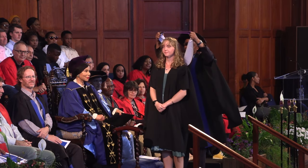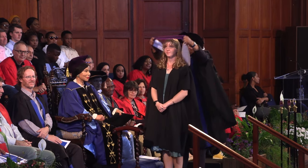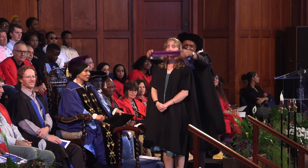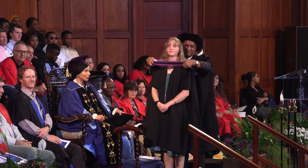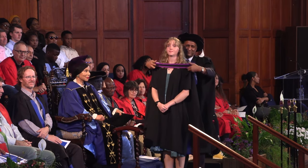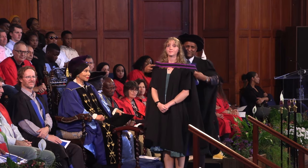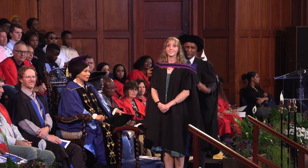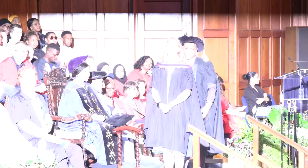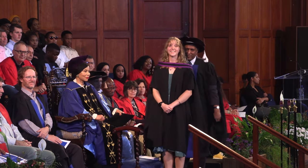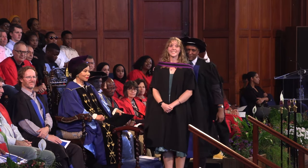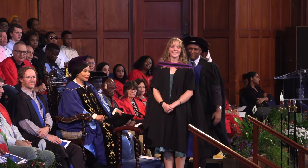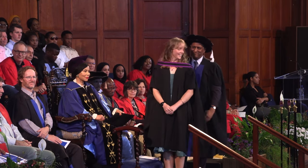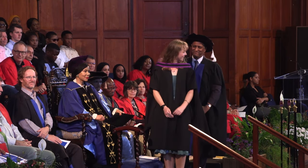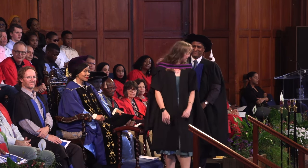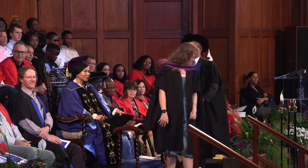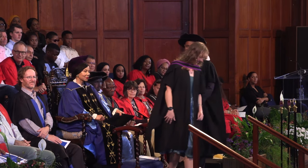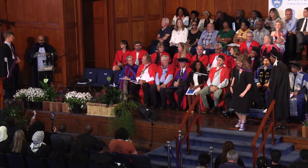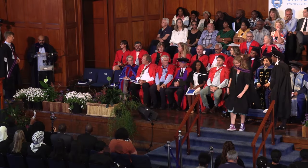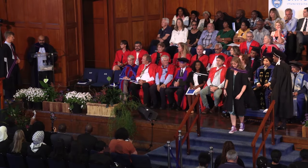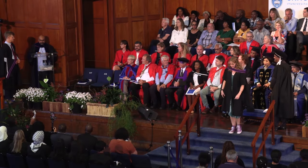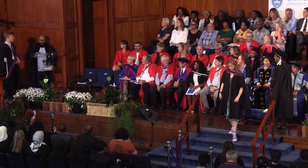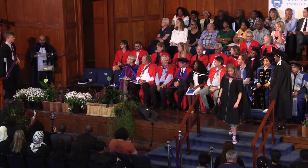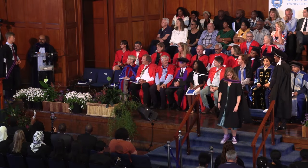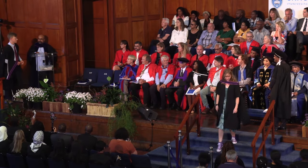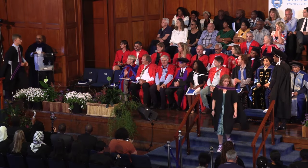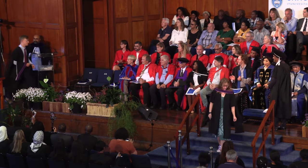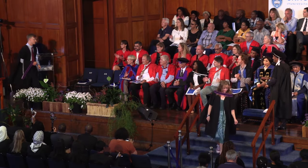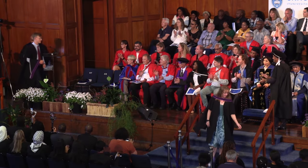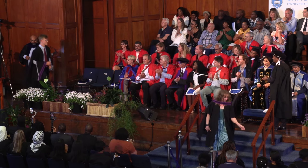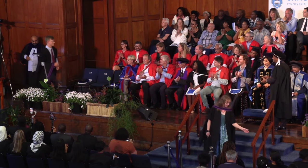For the degree of Bachelor of Science Honours in the First Class, Joel Liam Redu.